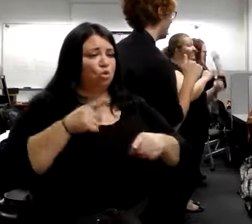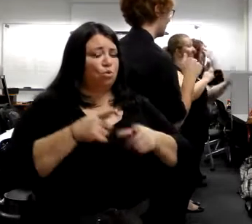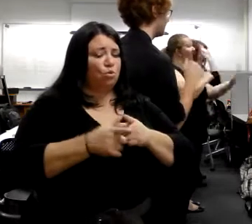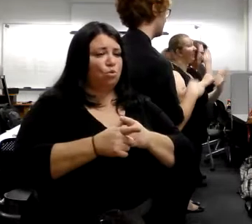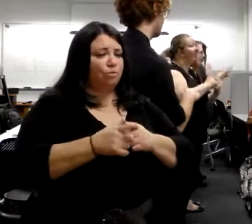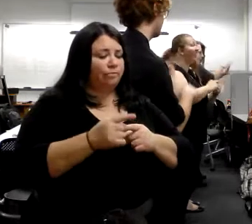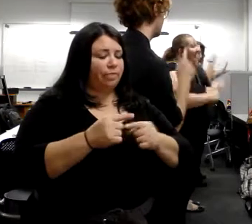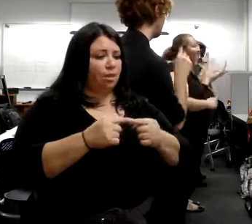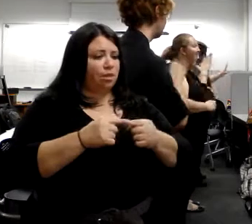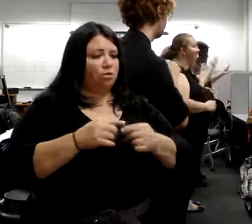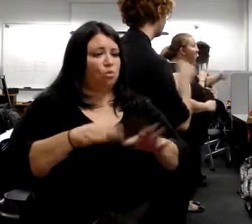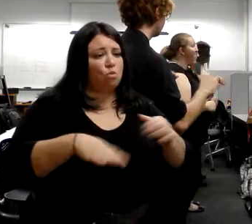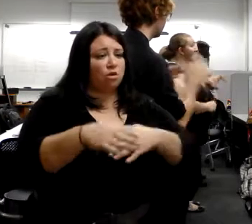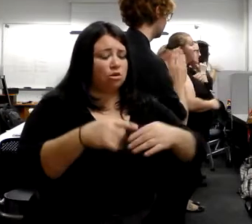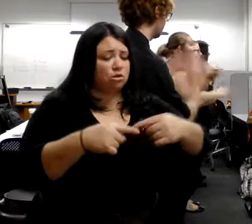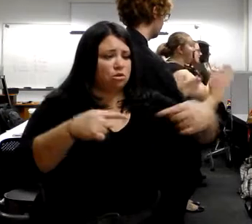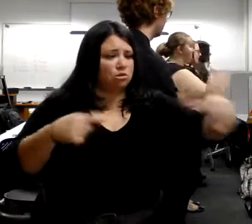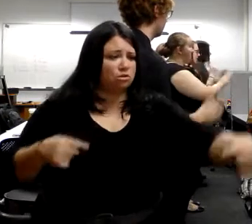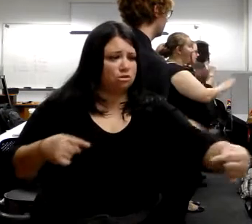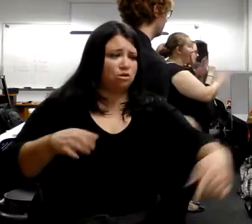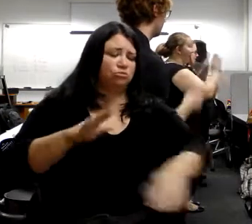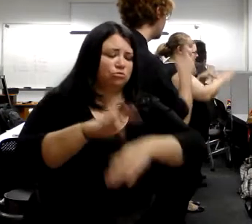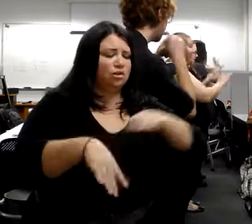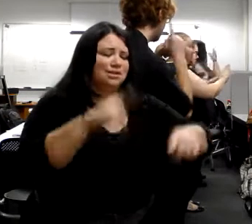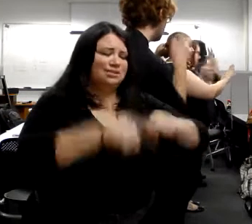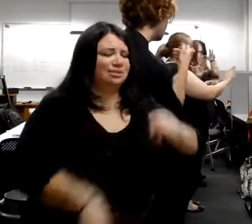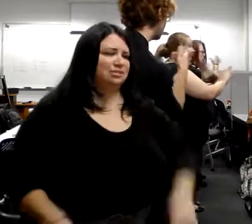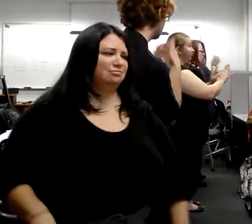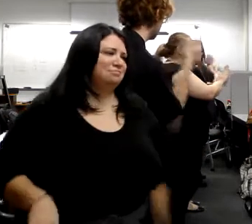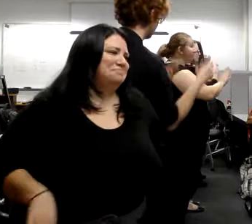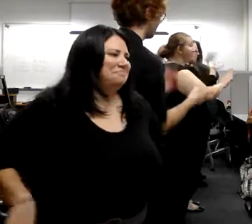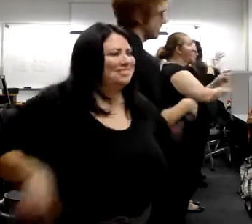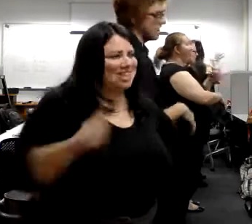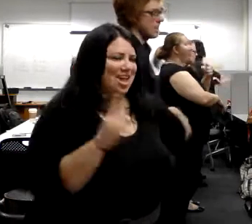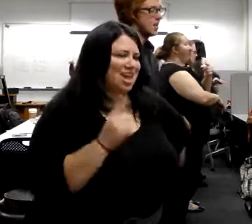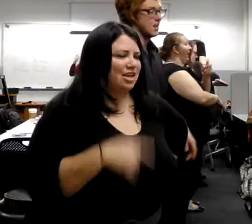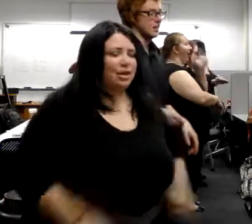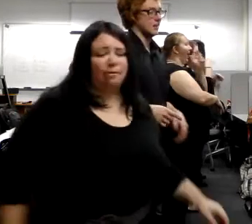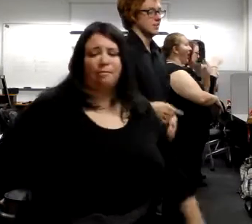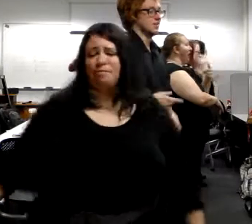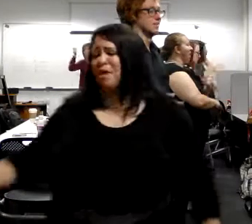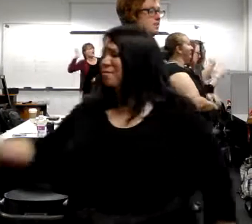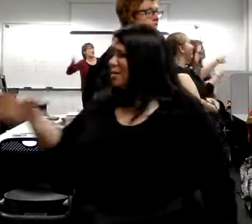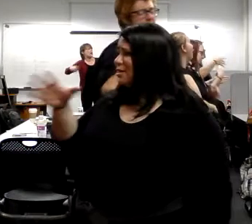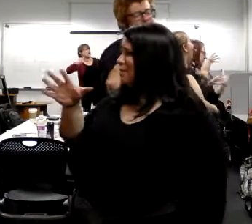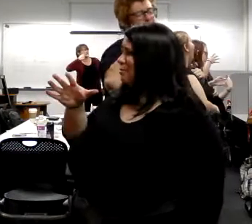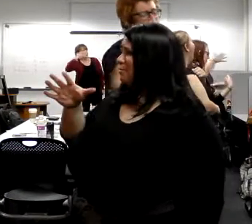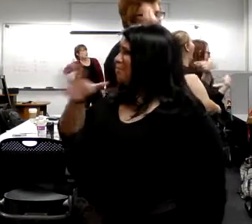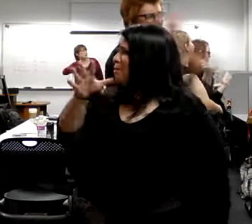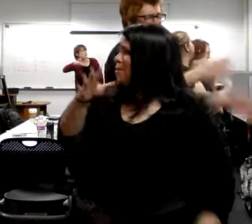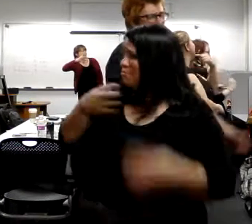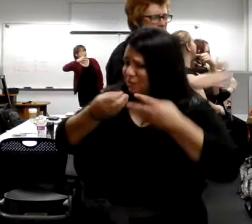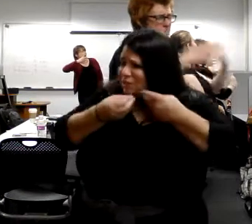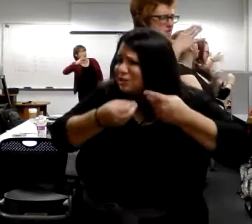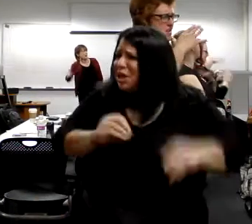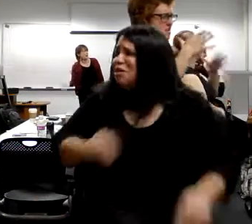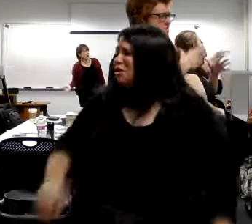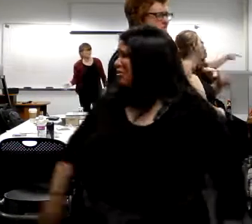yell, I'm going to tell my mom. And I was like, okay, yeah, whatever. You're actually going to tell your mom. I didn't do anything wrong. What are you going to tell your mom? That